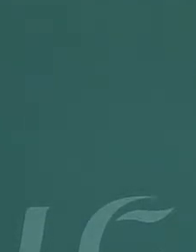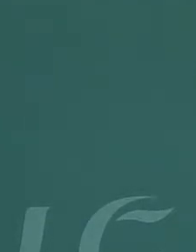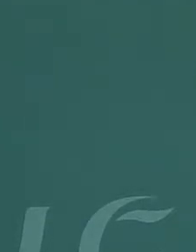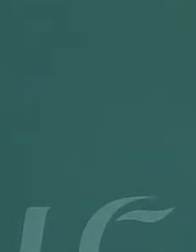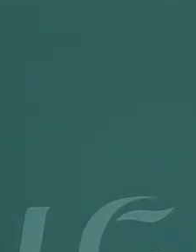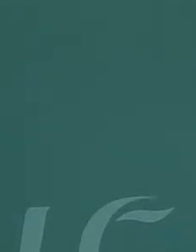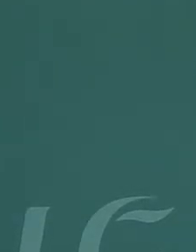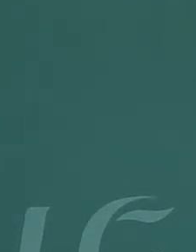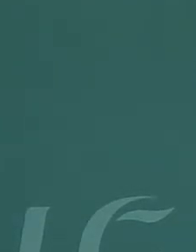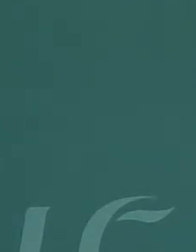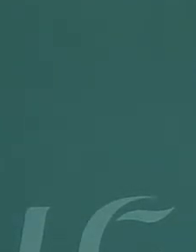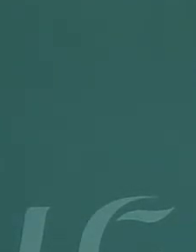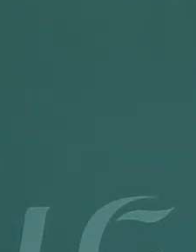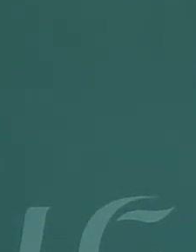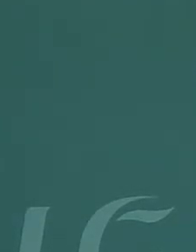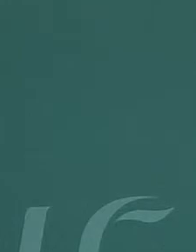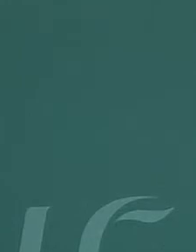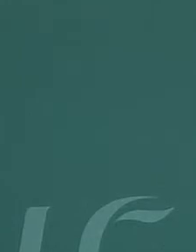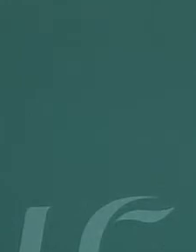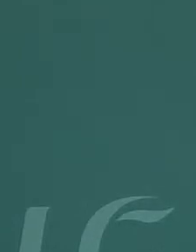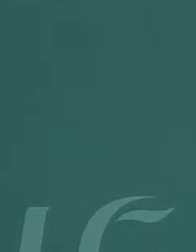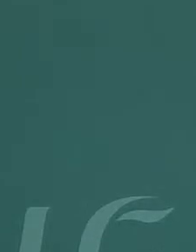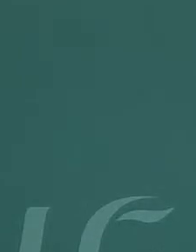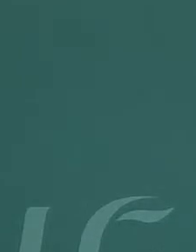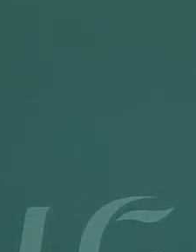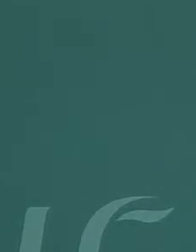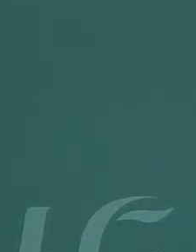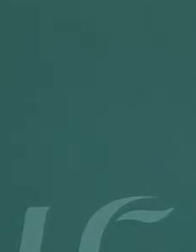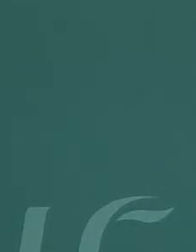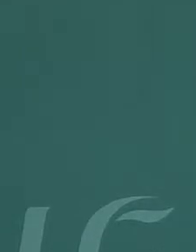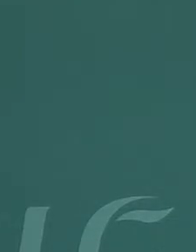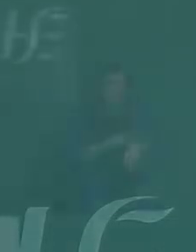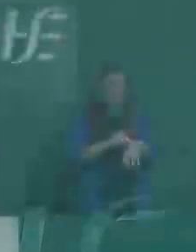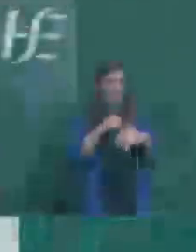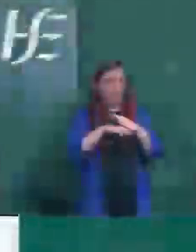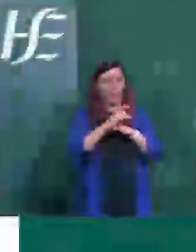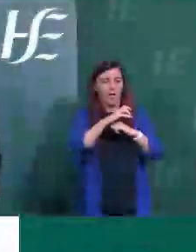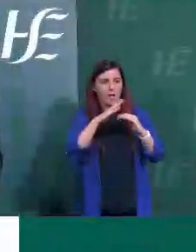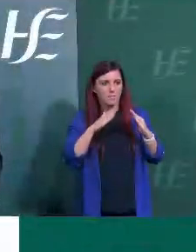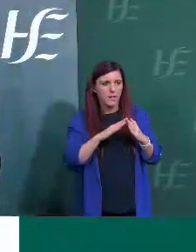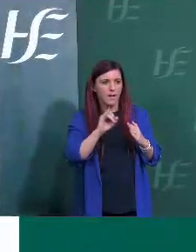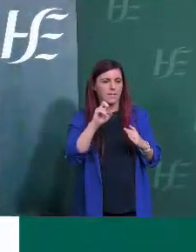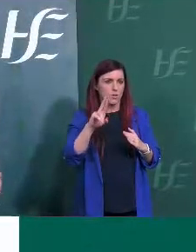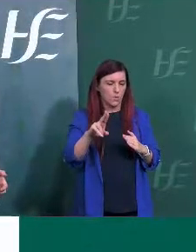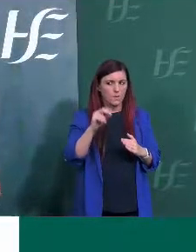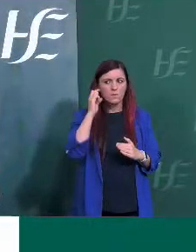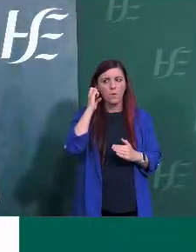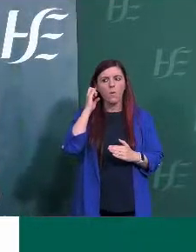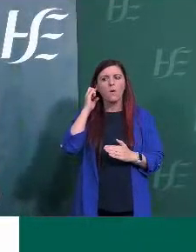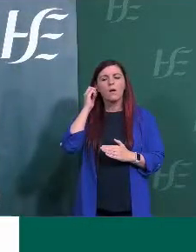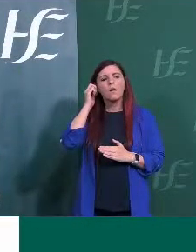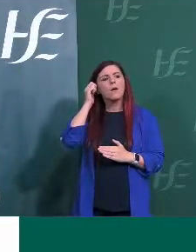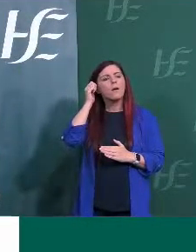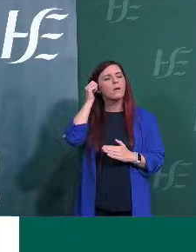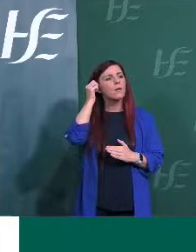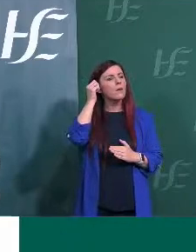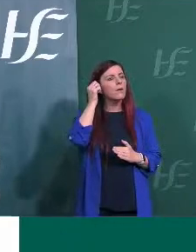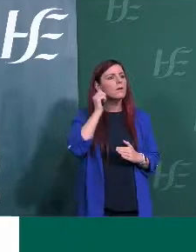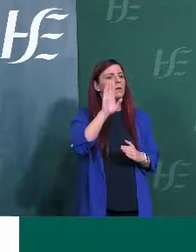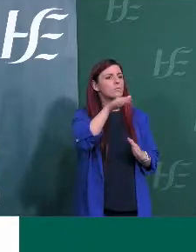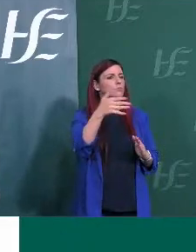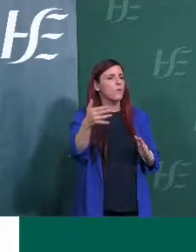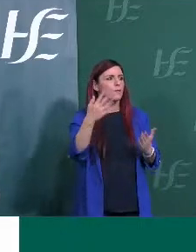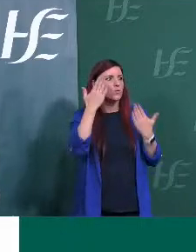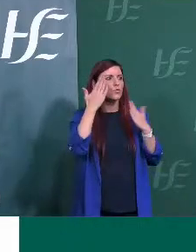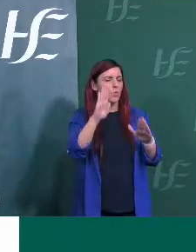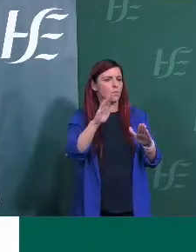conversion to harm in the form of people who become ill, hospitalised and require intensive care. So this graph shows that